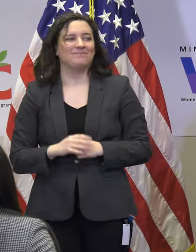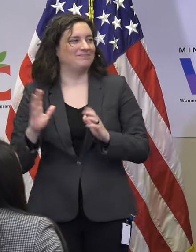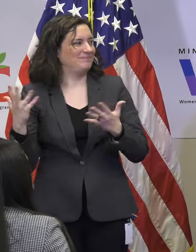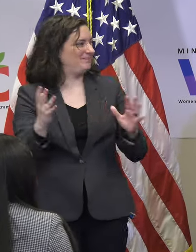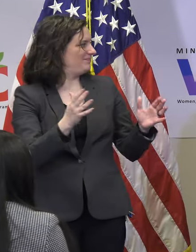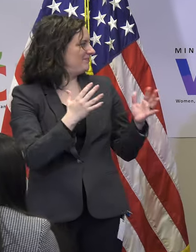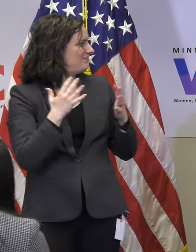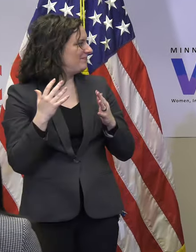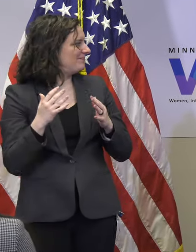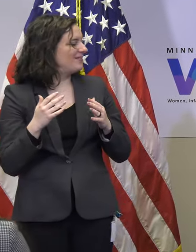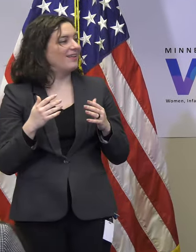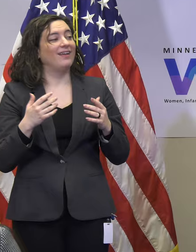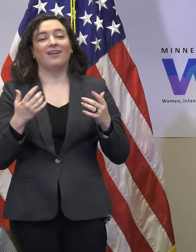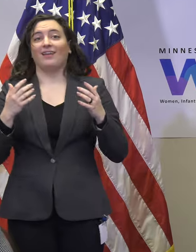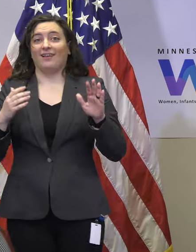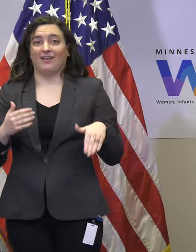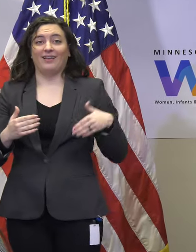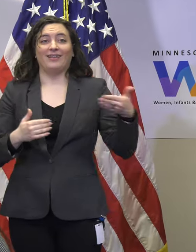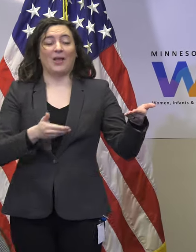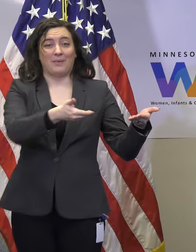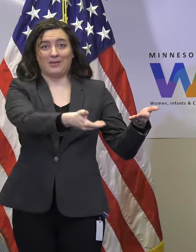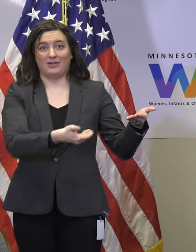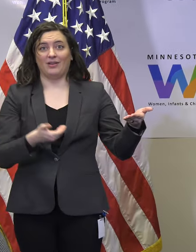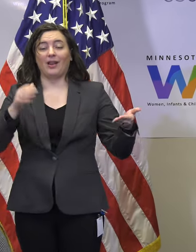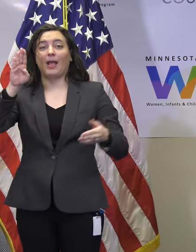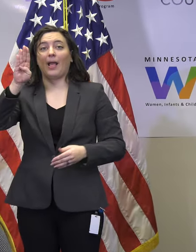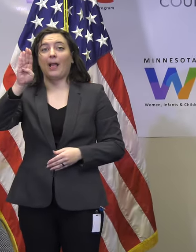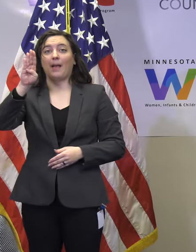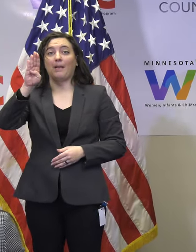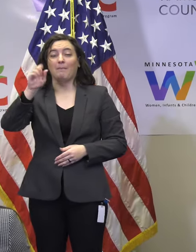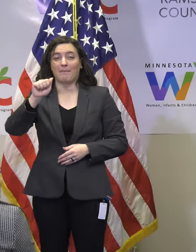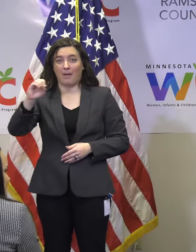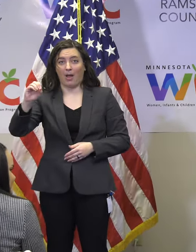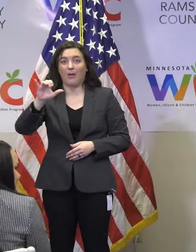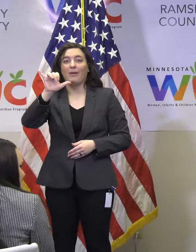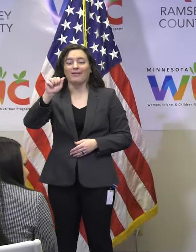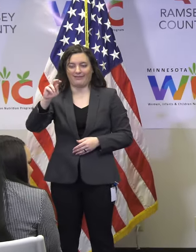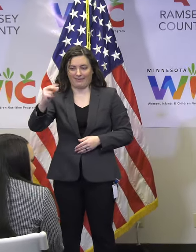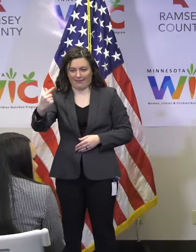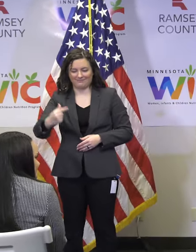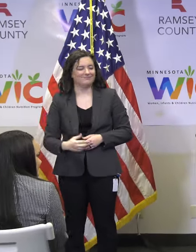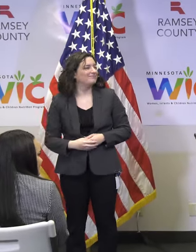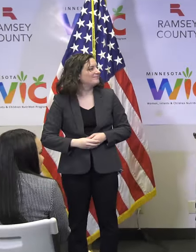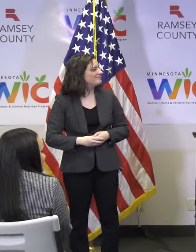And now I will introduce Bao Ying. Right. Oh yeah. Okay.